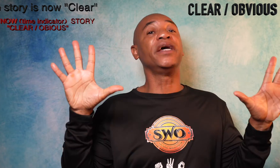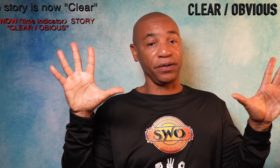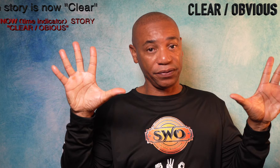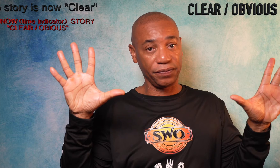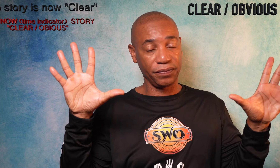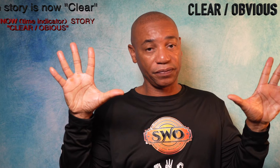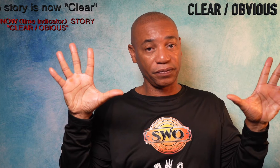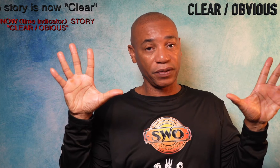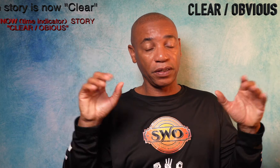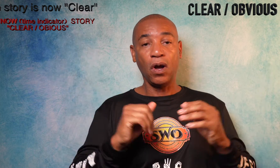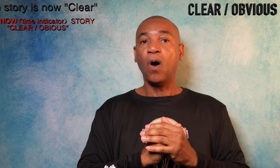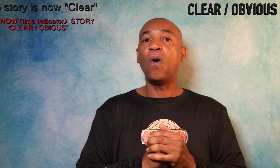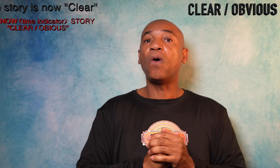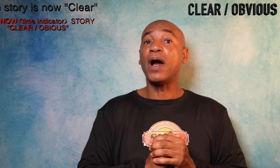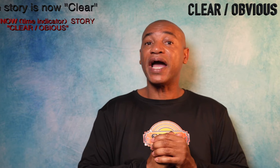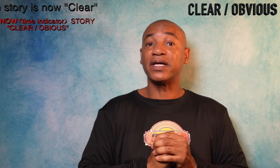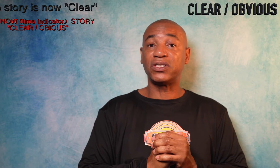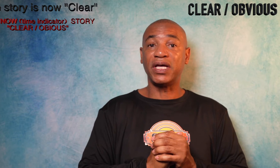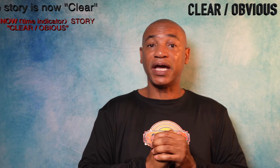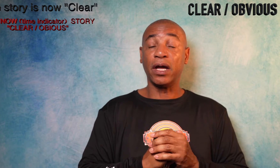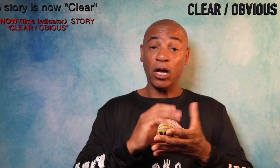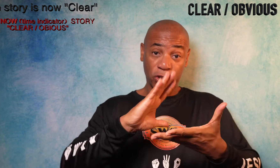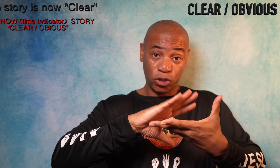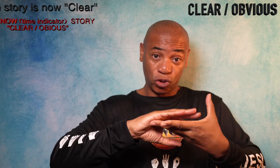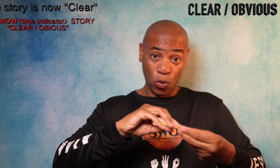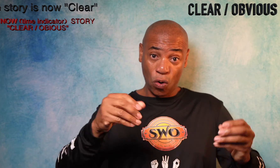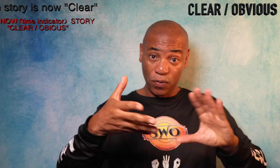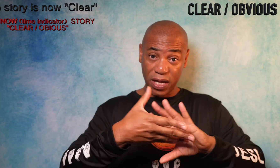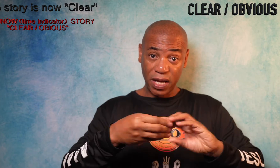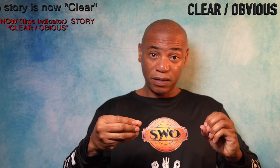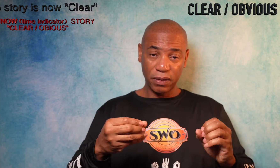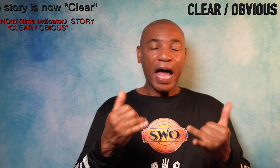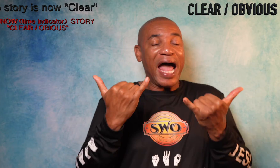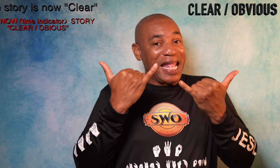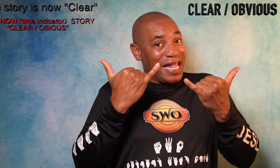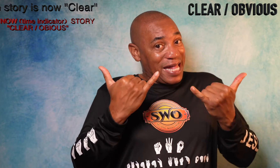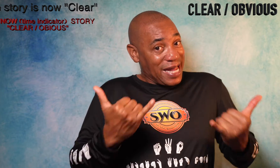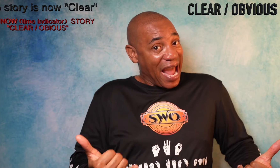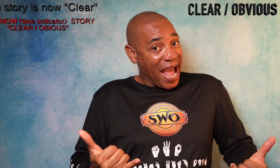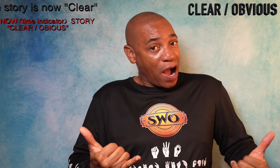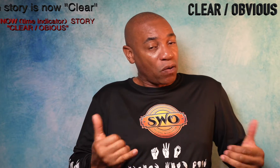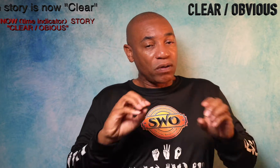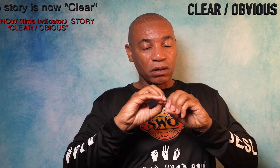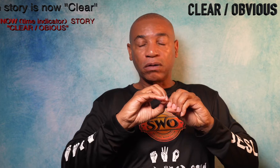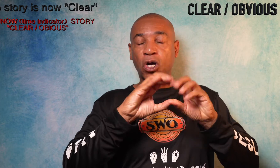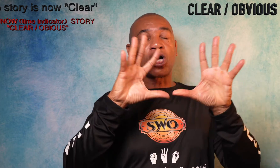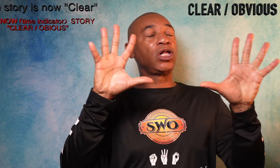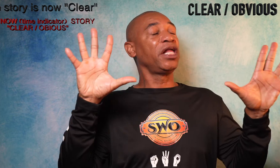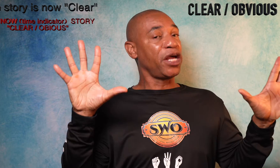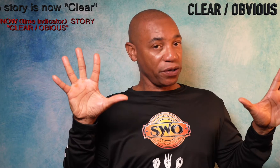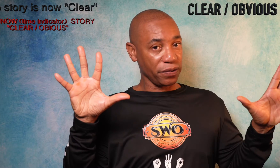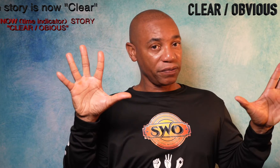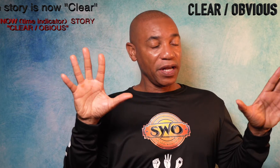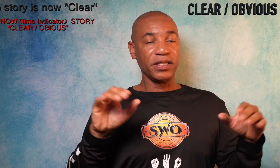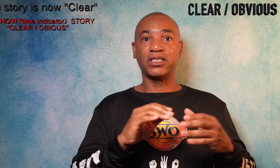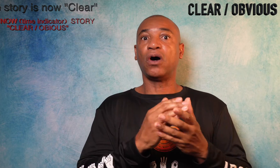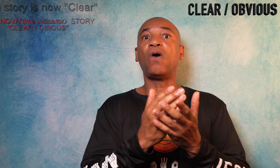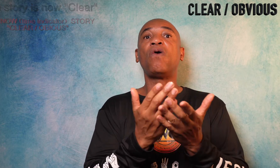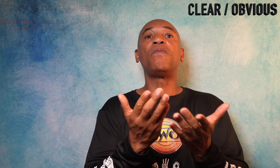clear. Or I could say story now clear. There's a whole bunch